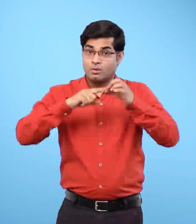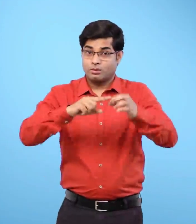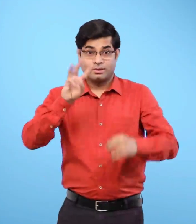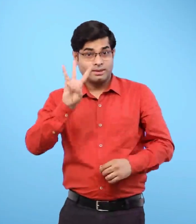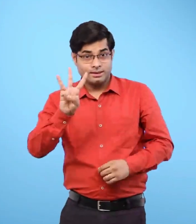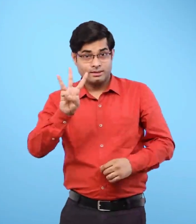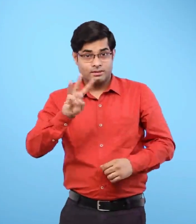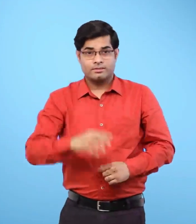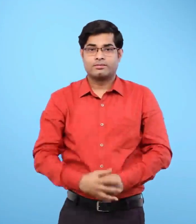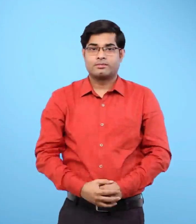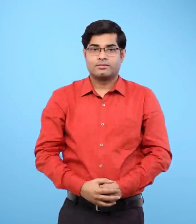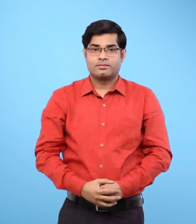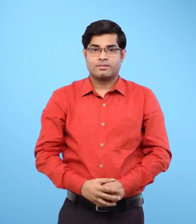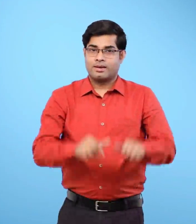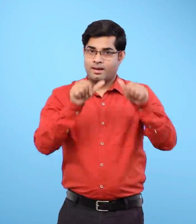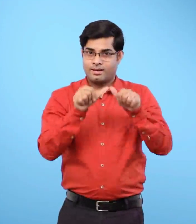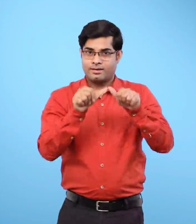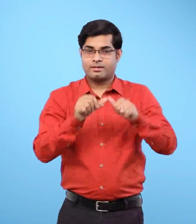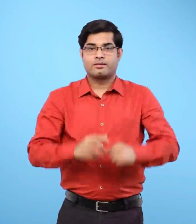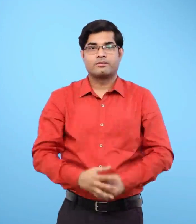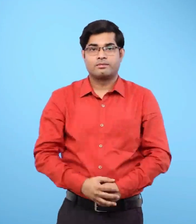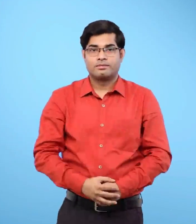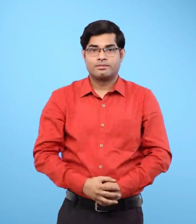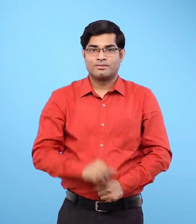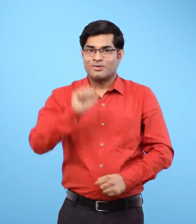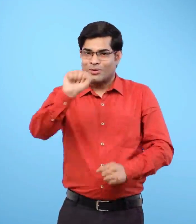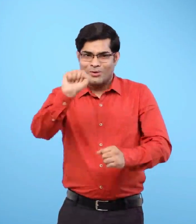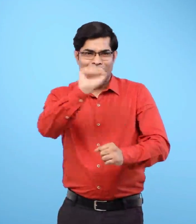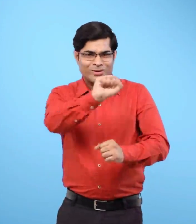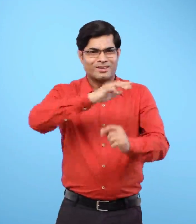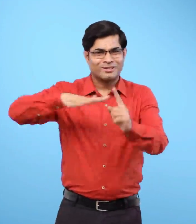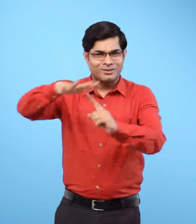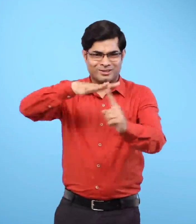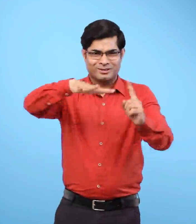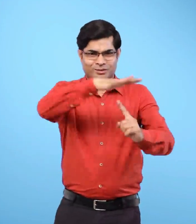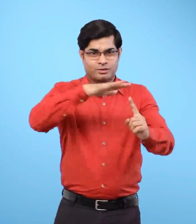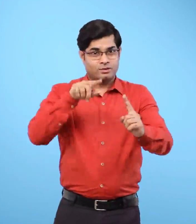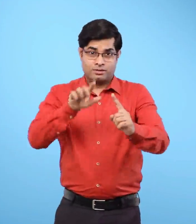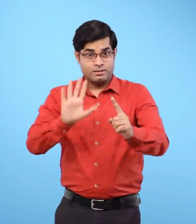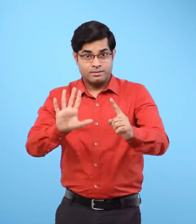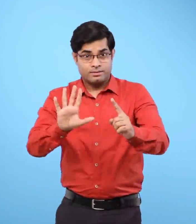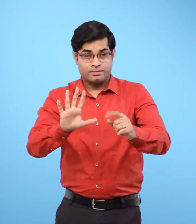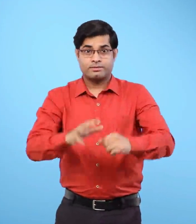Question 3. A. Which are the hottest months in your area?